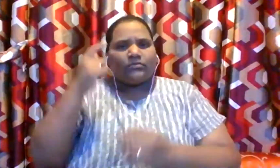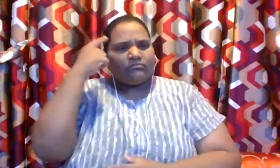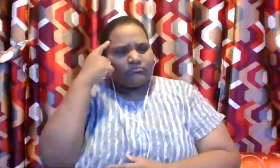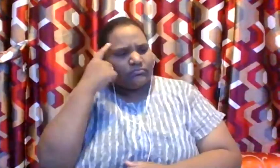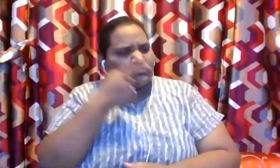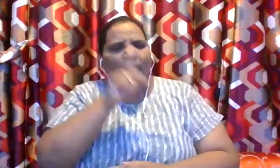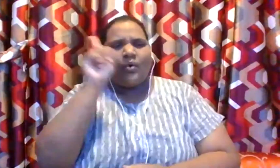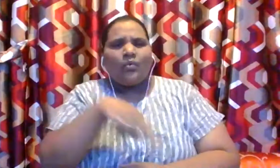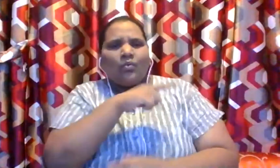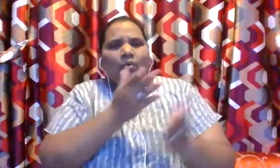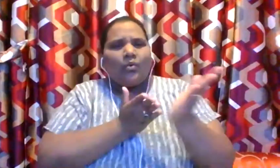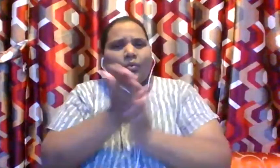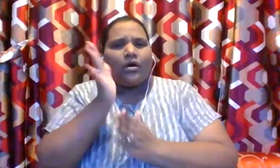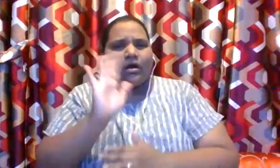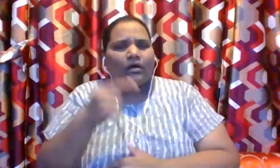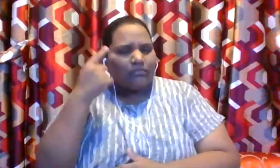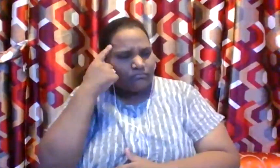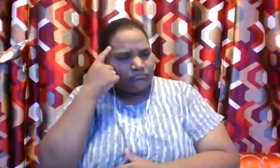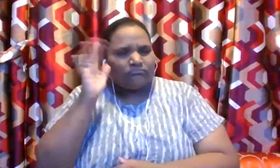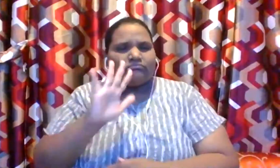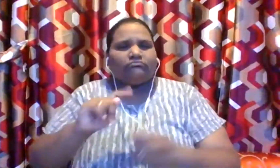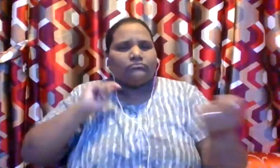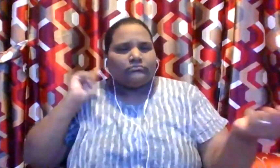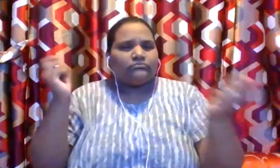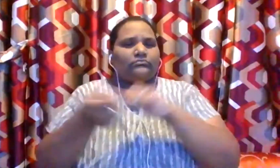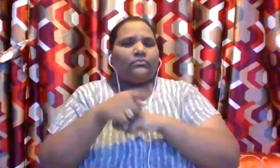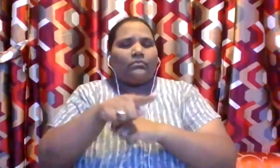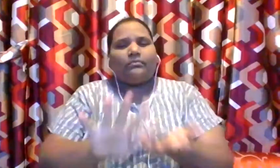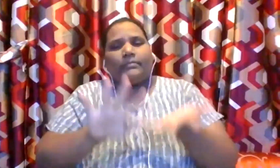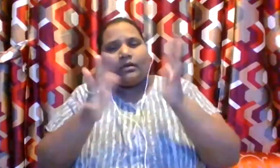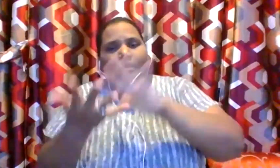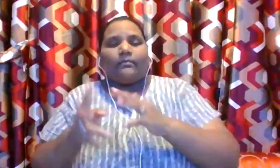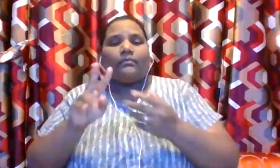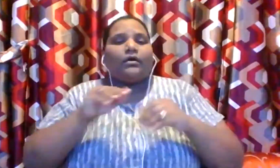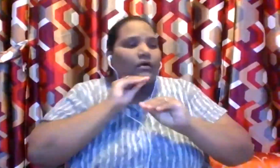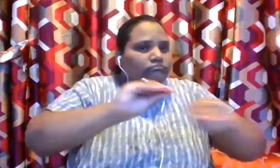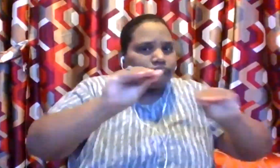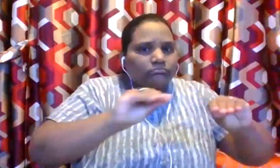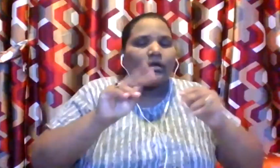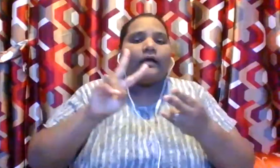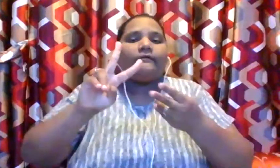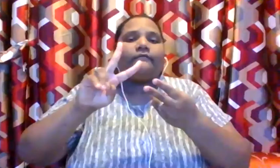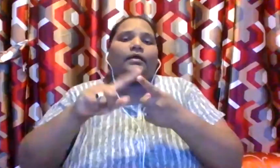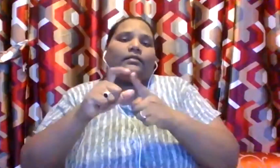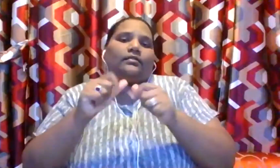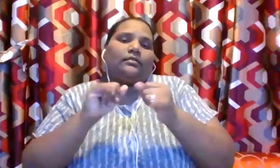were getting polluted. So when Lord Buddha came, he stopped accepting the Vedic